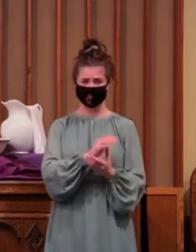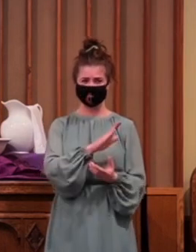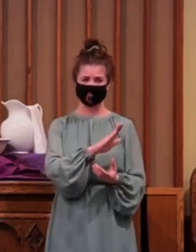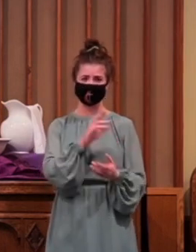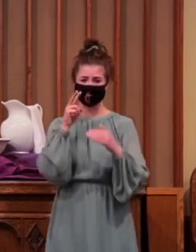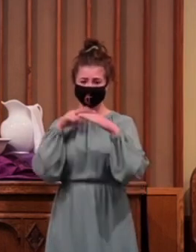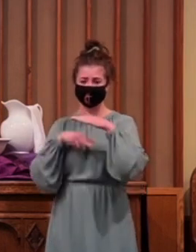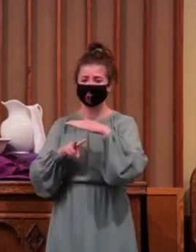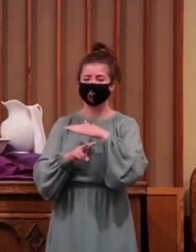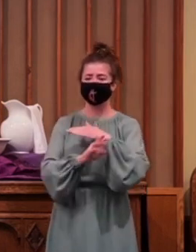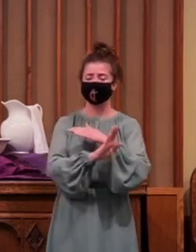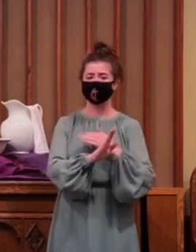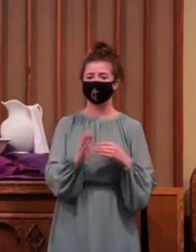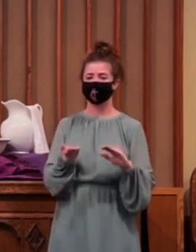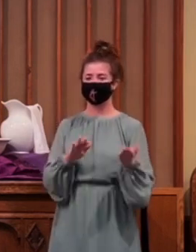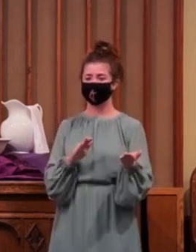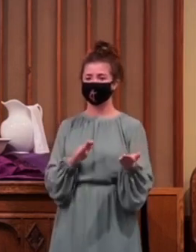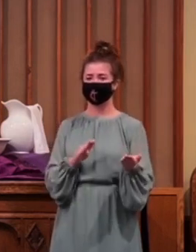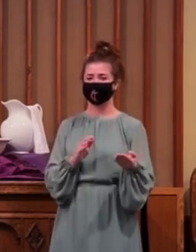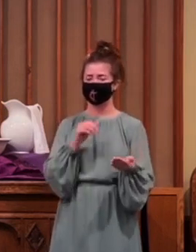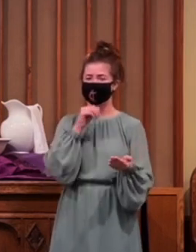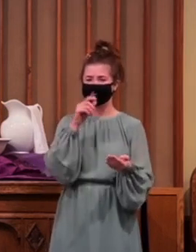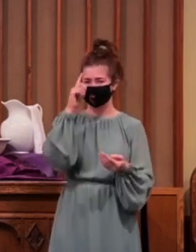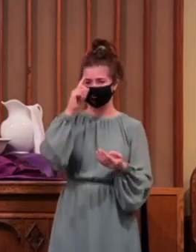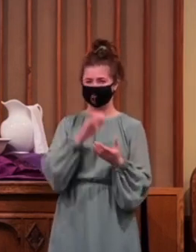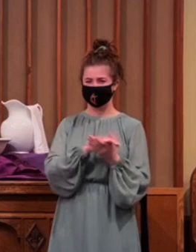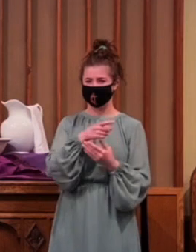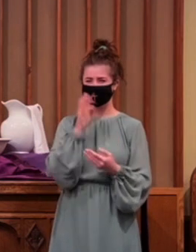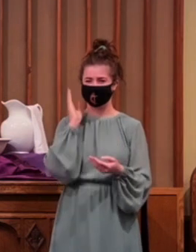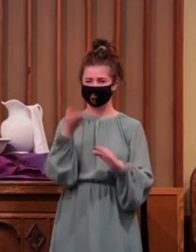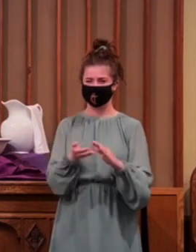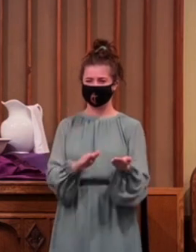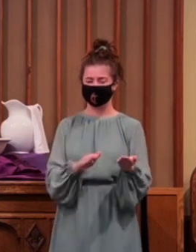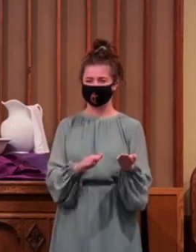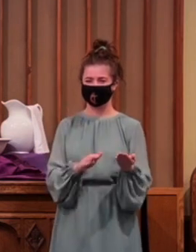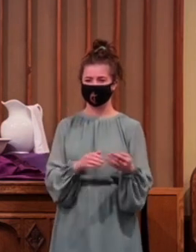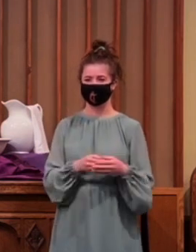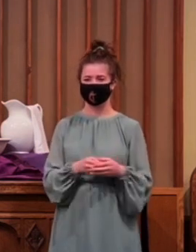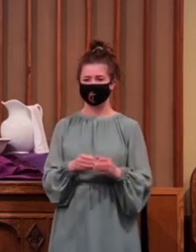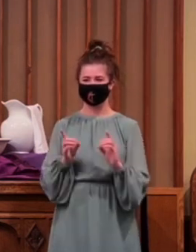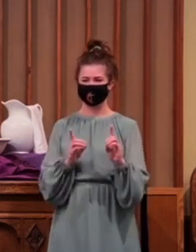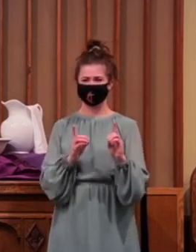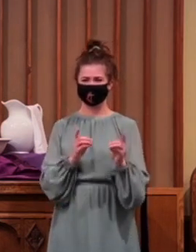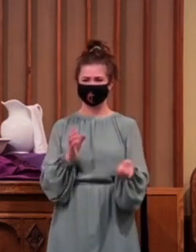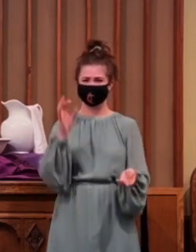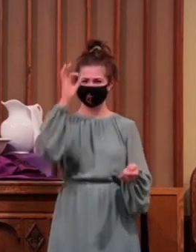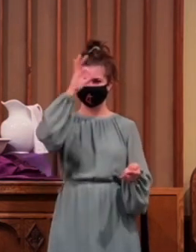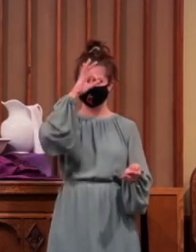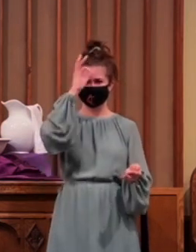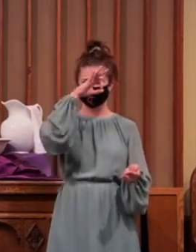his death. They didn't really believe it was going to happen. Most of them had no idea